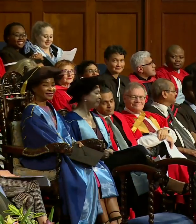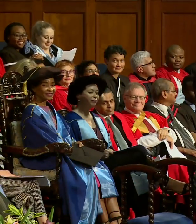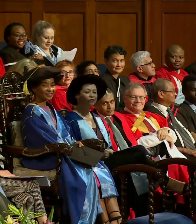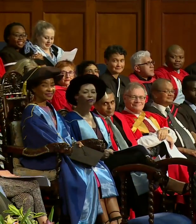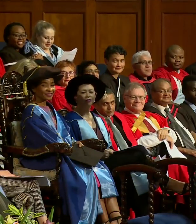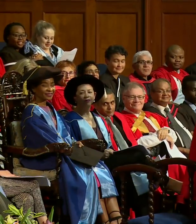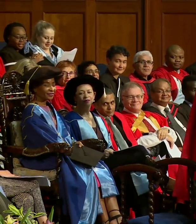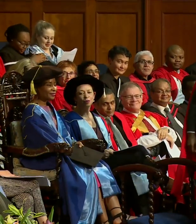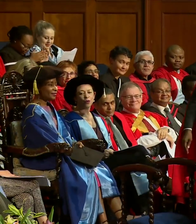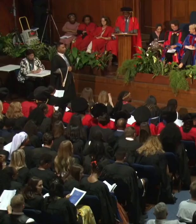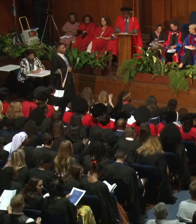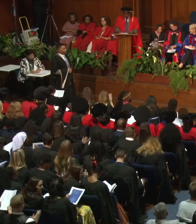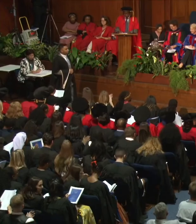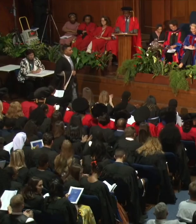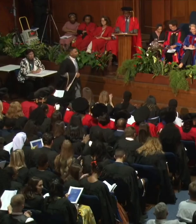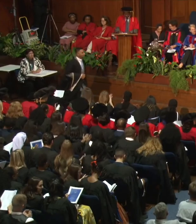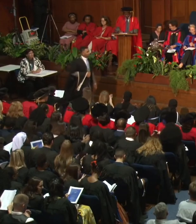Mohammed Shehzad Kasim.